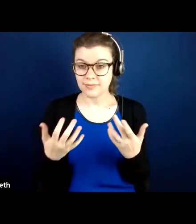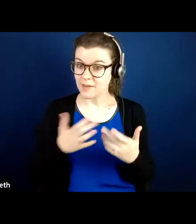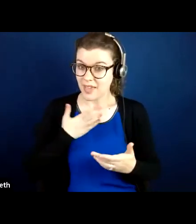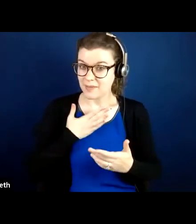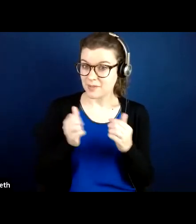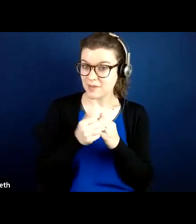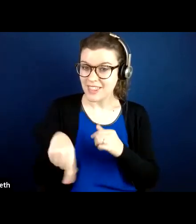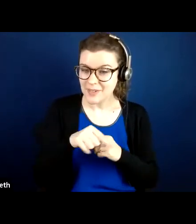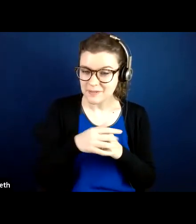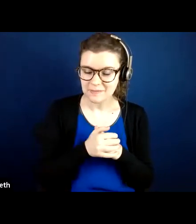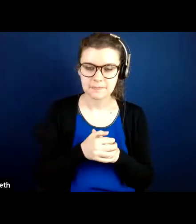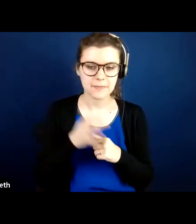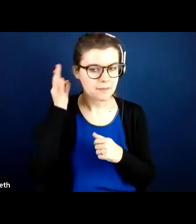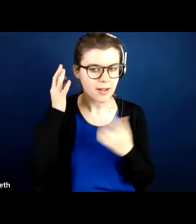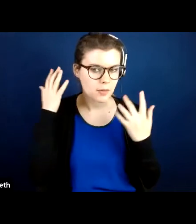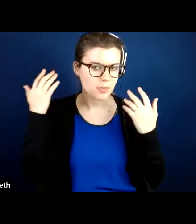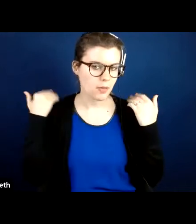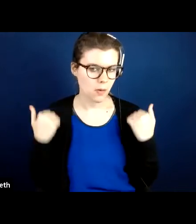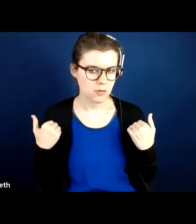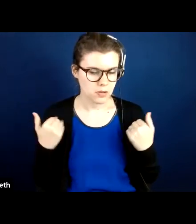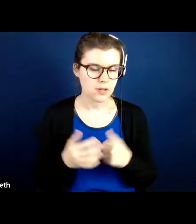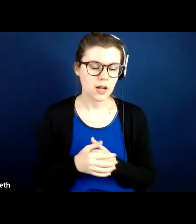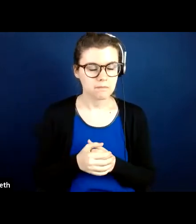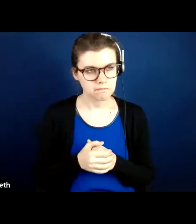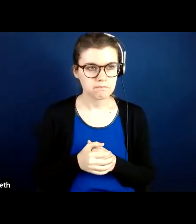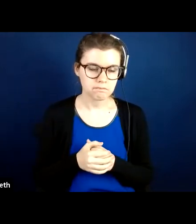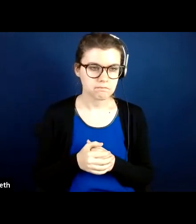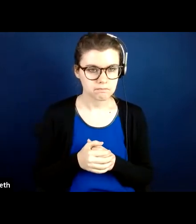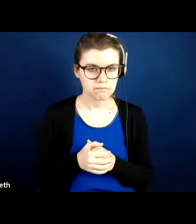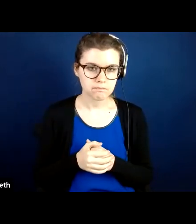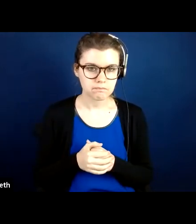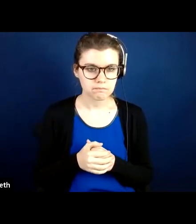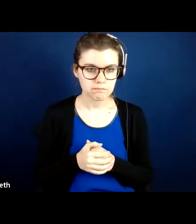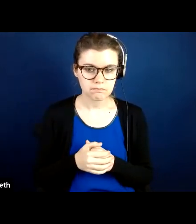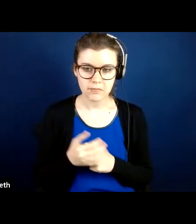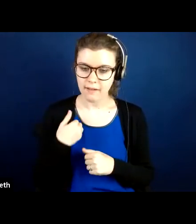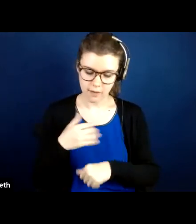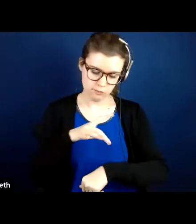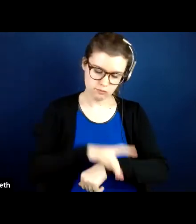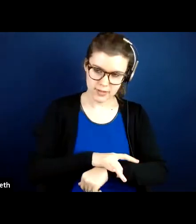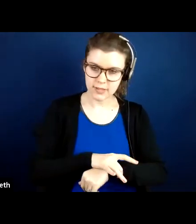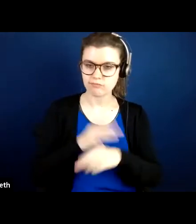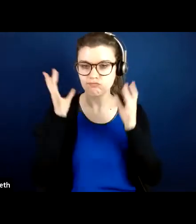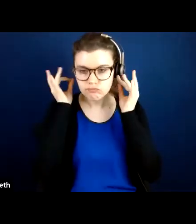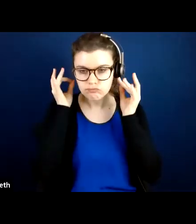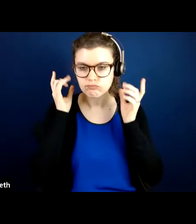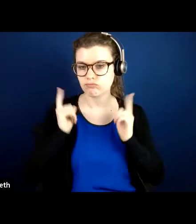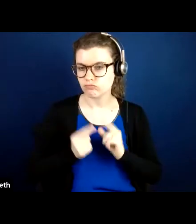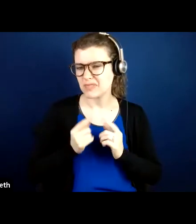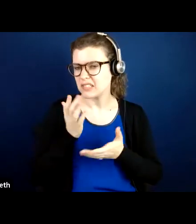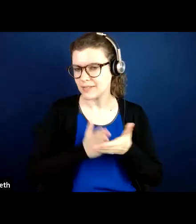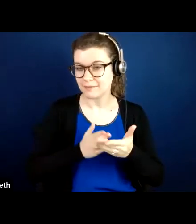here. And I have long hair and wear a bracelet and some jewelry. Happy to be